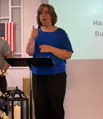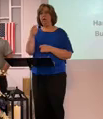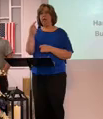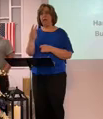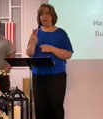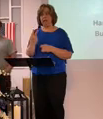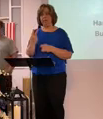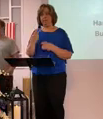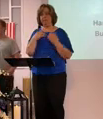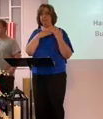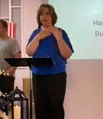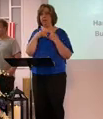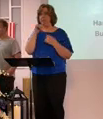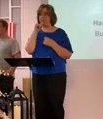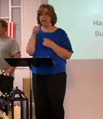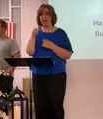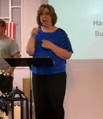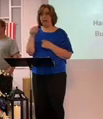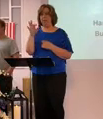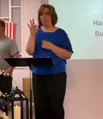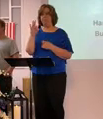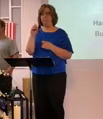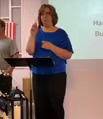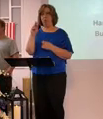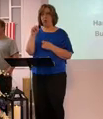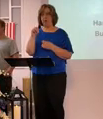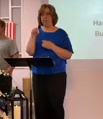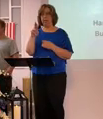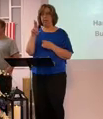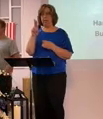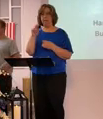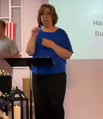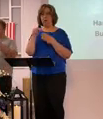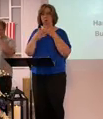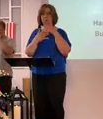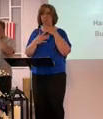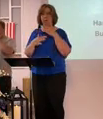get any blood to supply through his body.